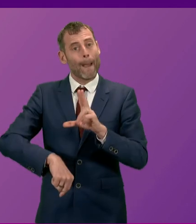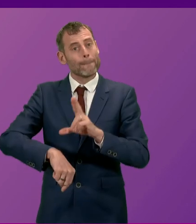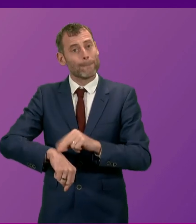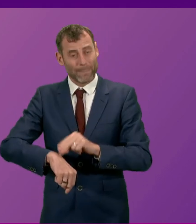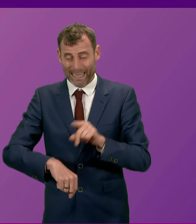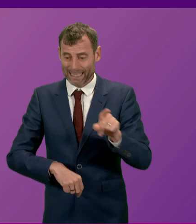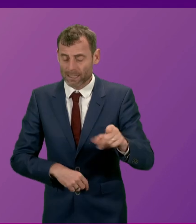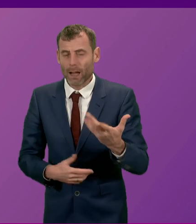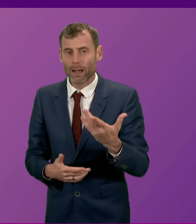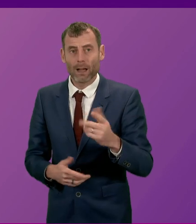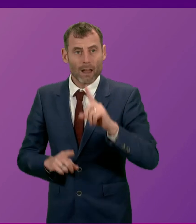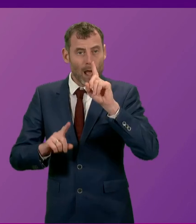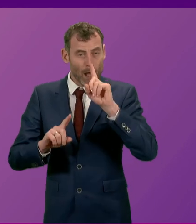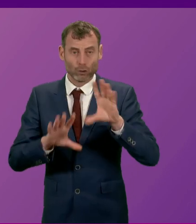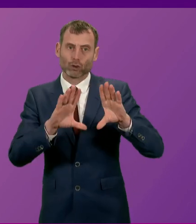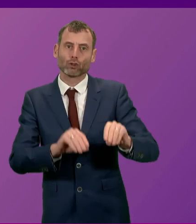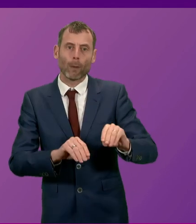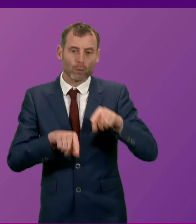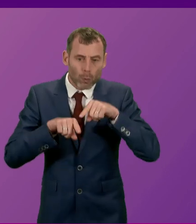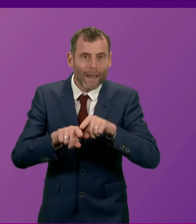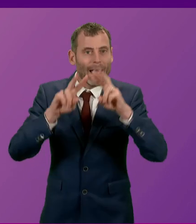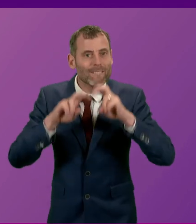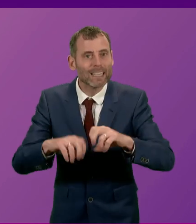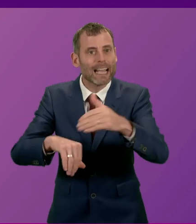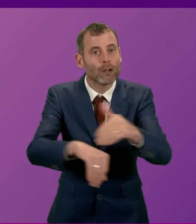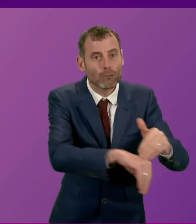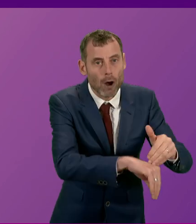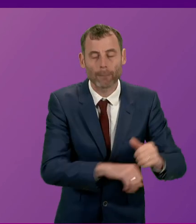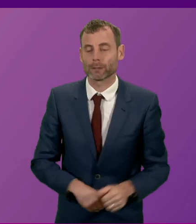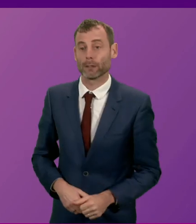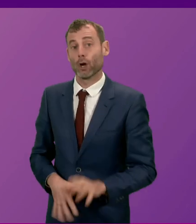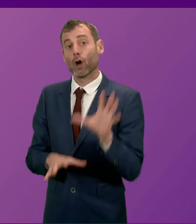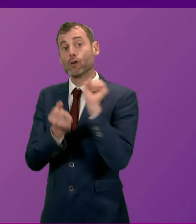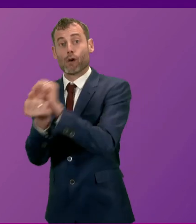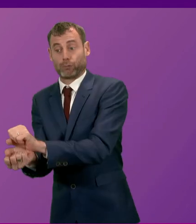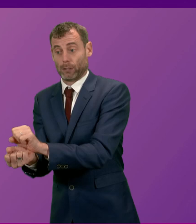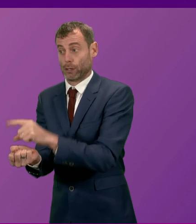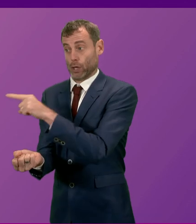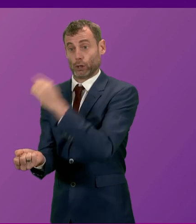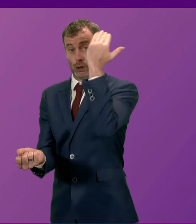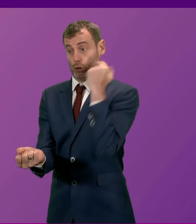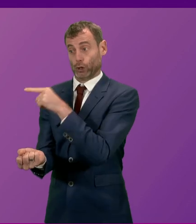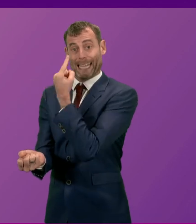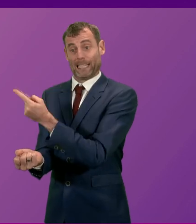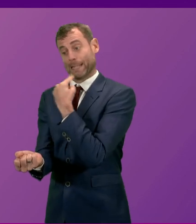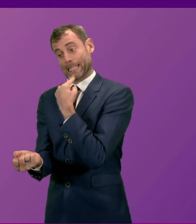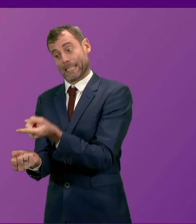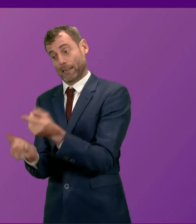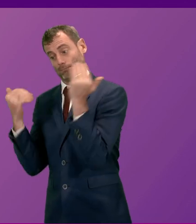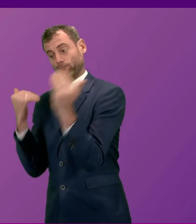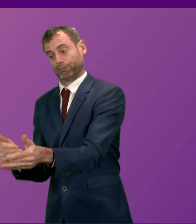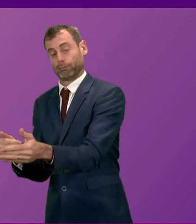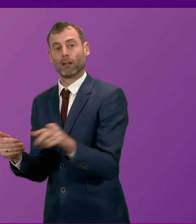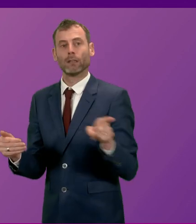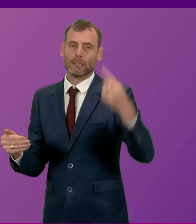Office diverting criminals from prosecution, and prisoners not serving sentences imposed by the independent judiciary. There's a